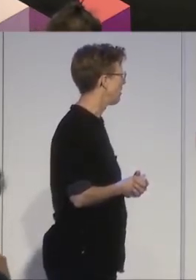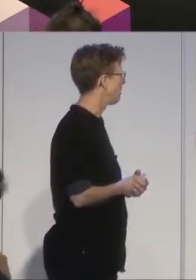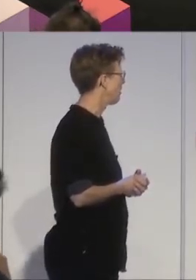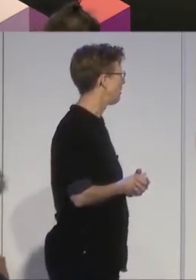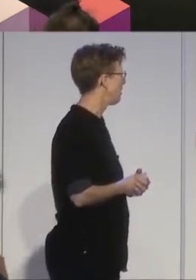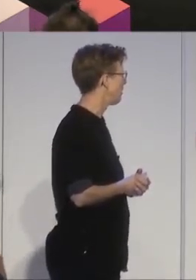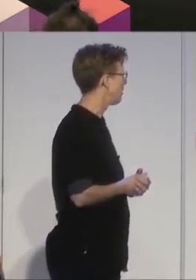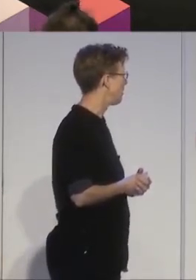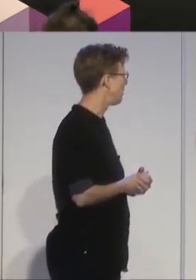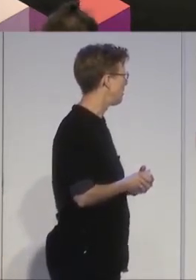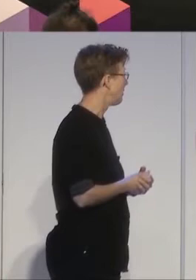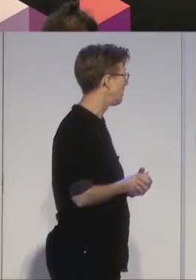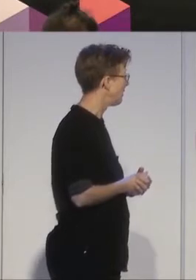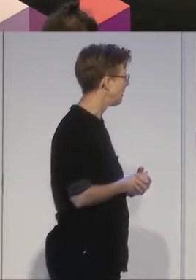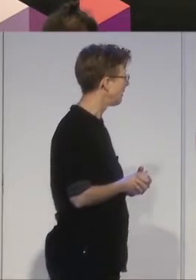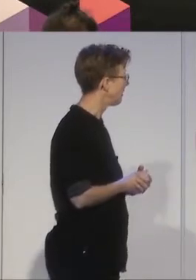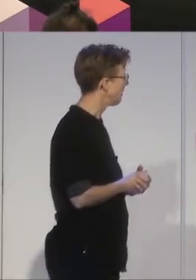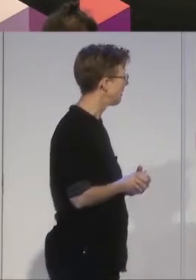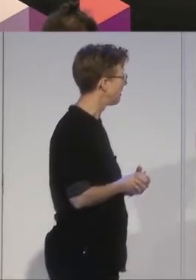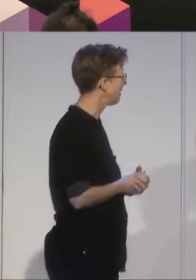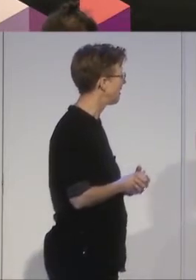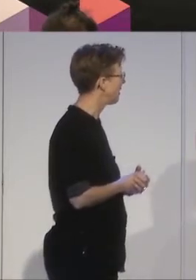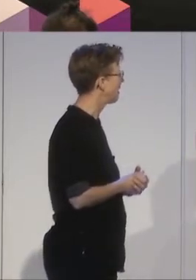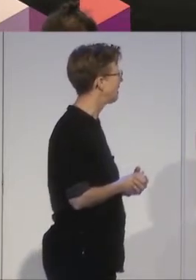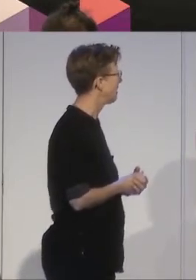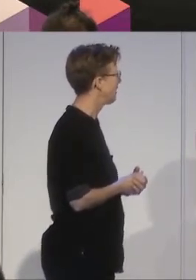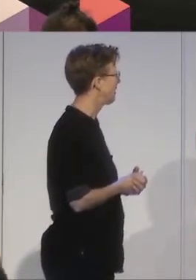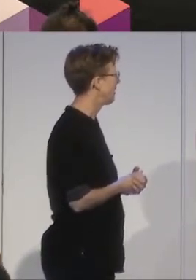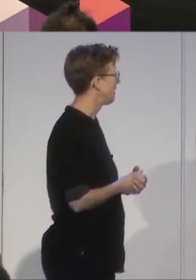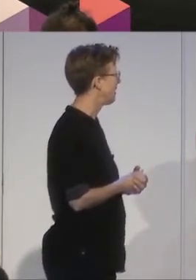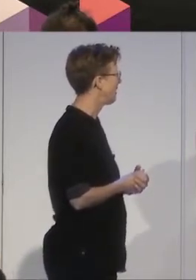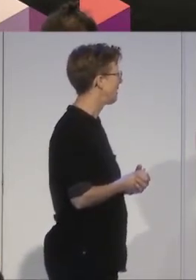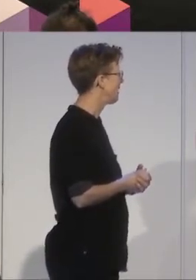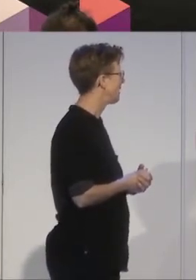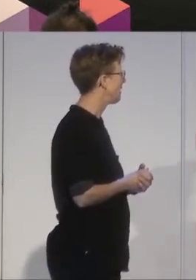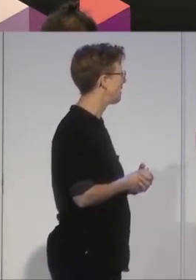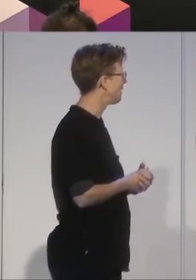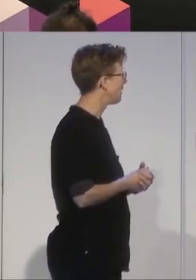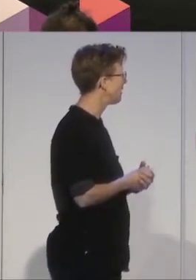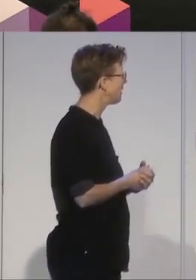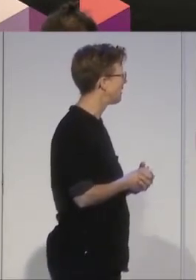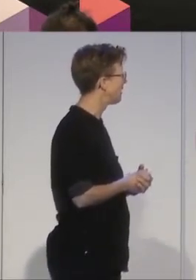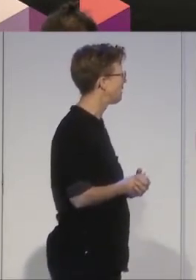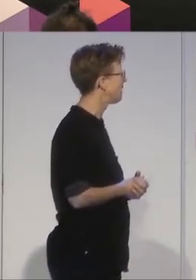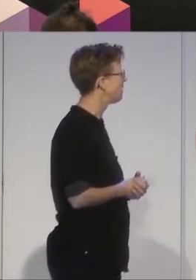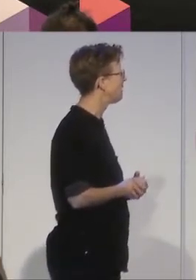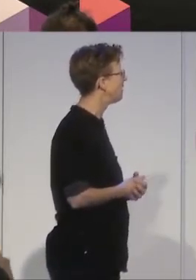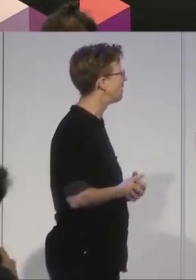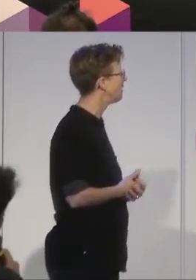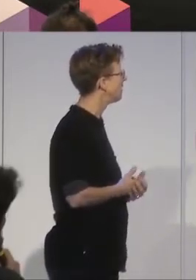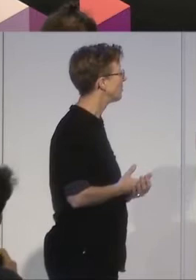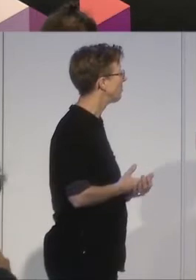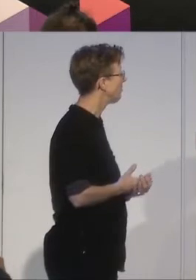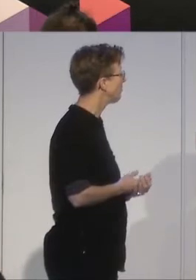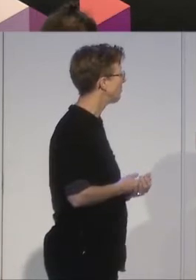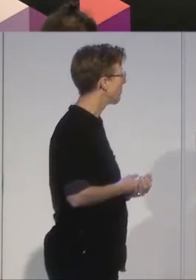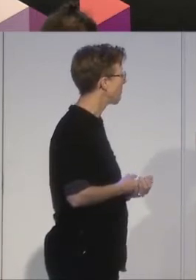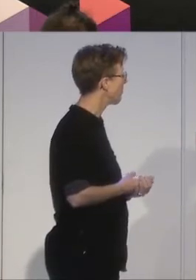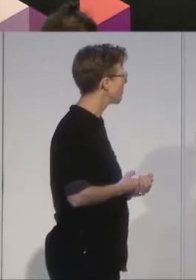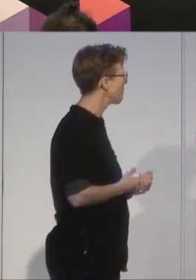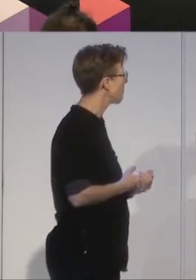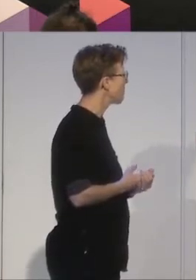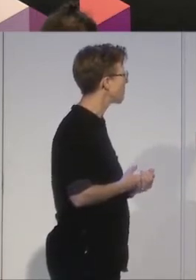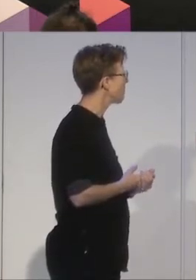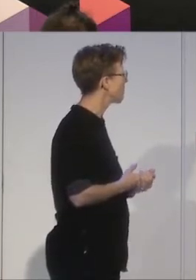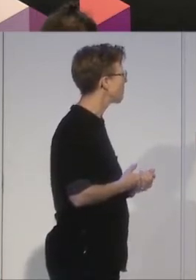but who is very, very good in communicating with deaf and blind person, and you can have the other way as well, where a person would be